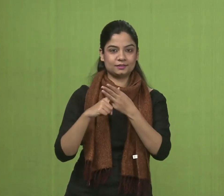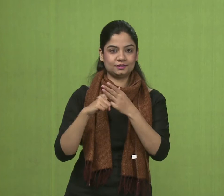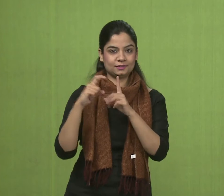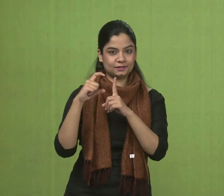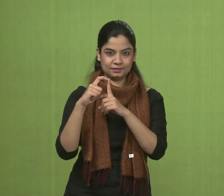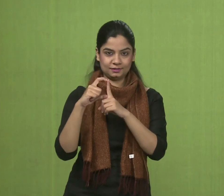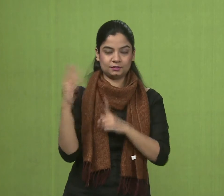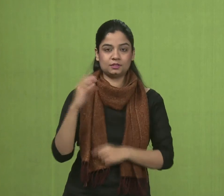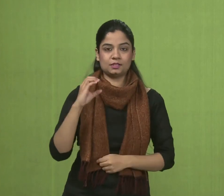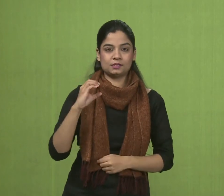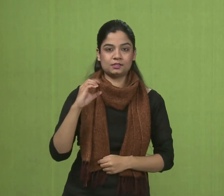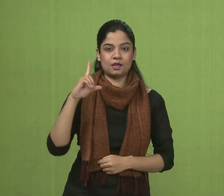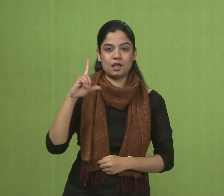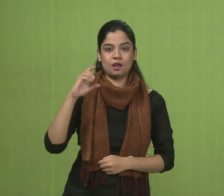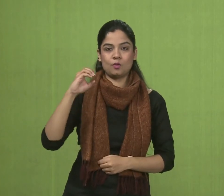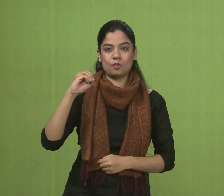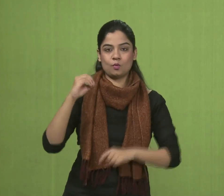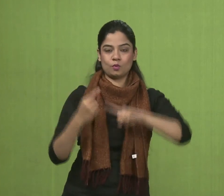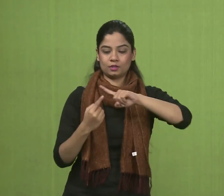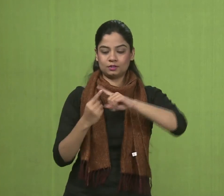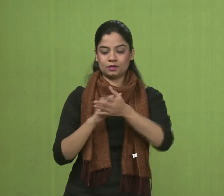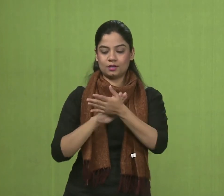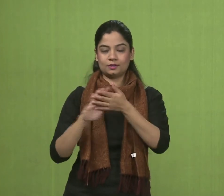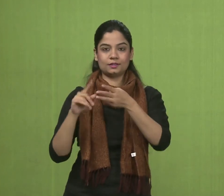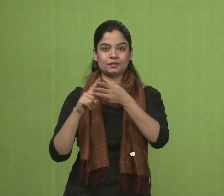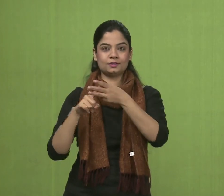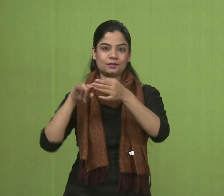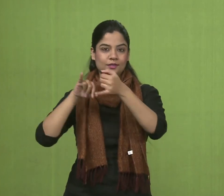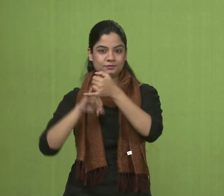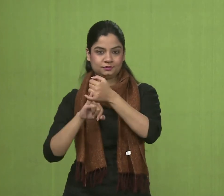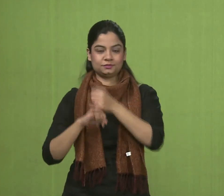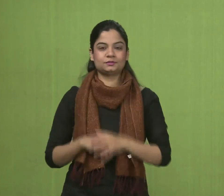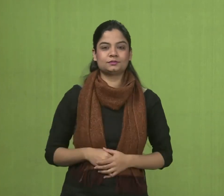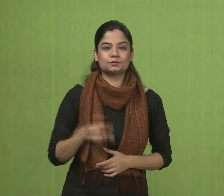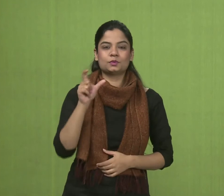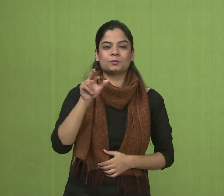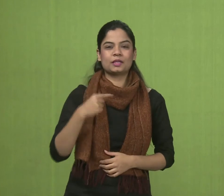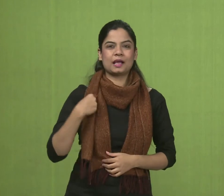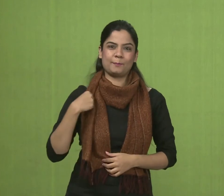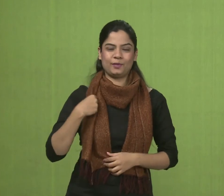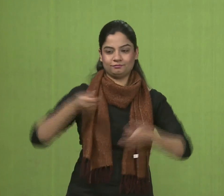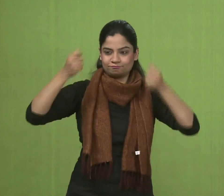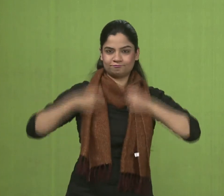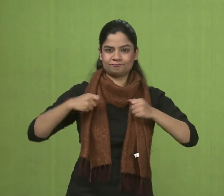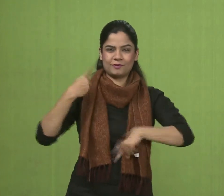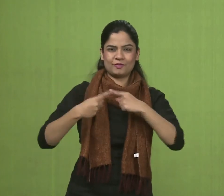It means clothes that are dirty. Once you wear clothes for 2-3 times, they get dirty. They are called soiled